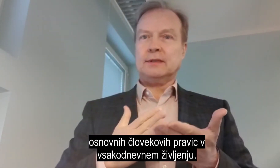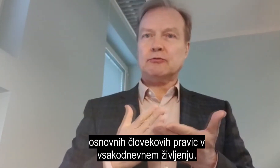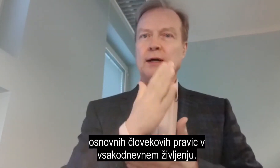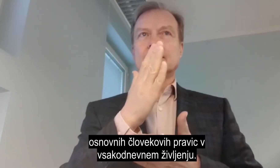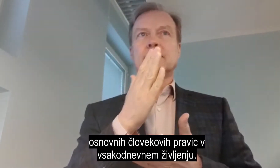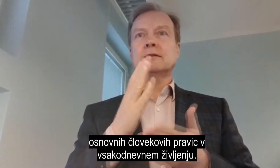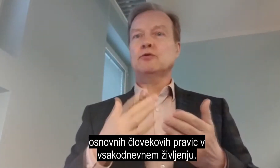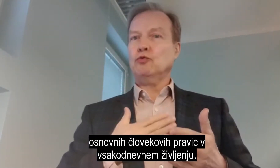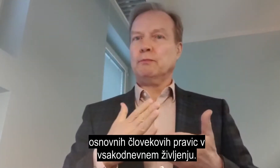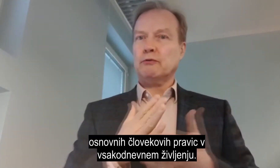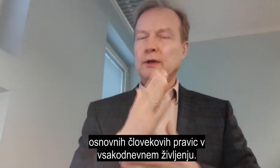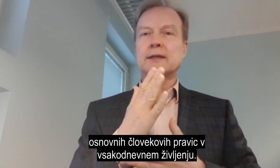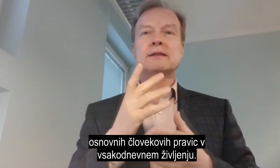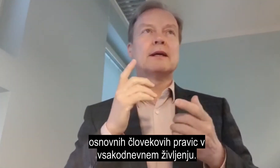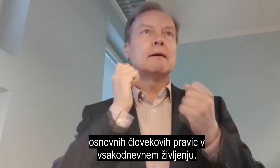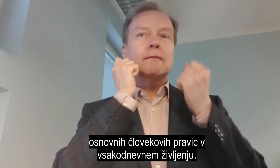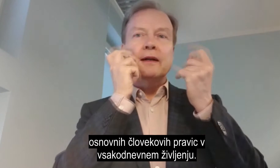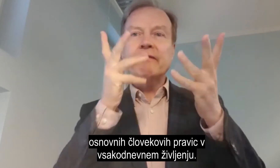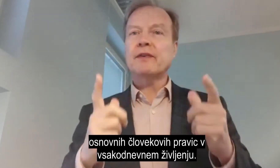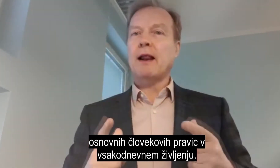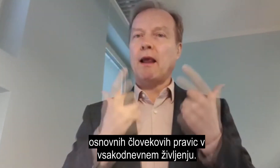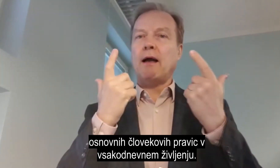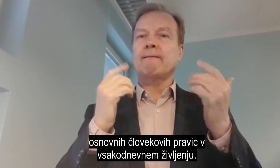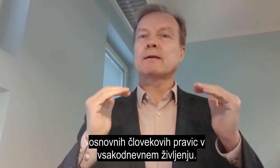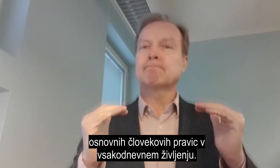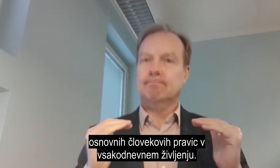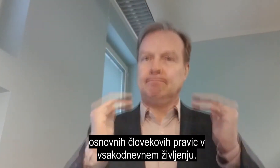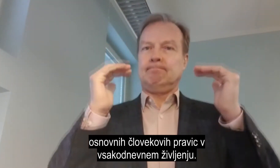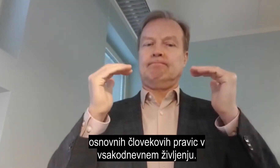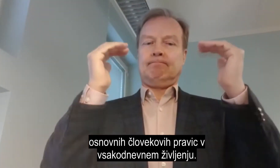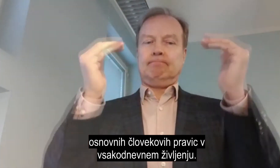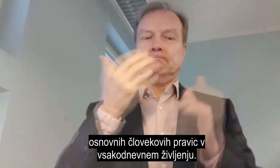right, human right, equal right,